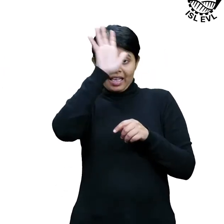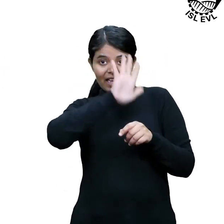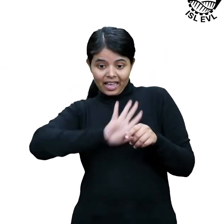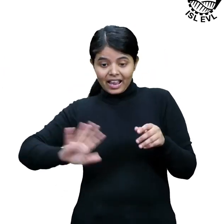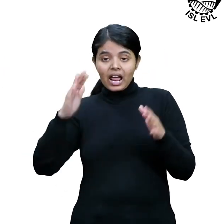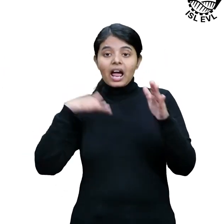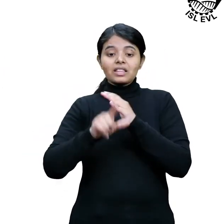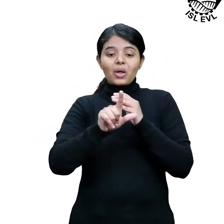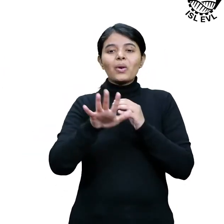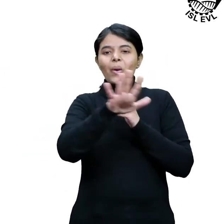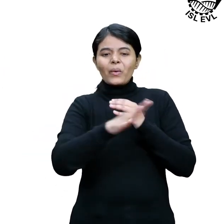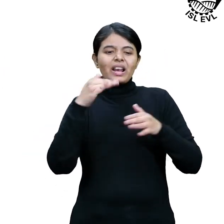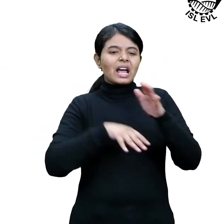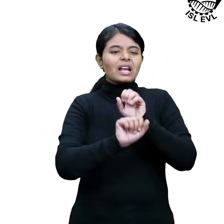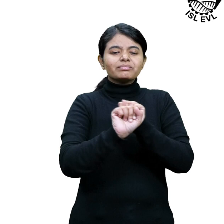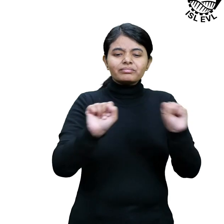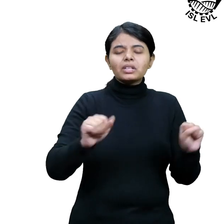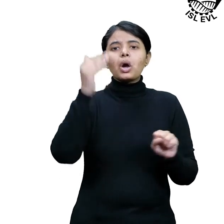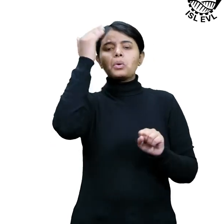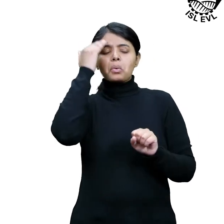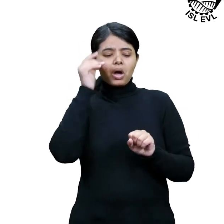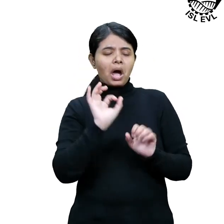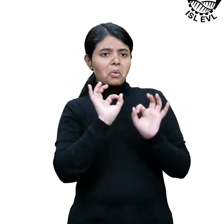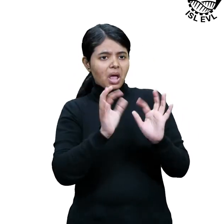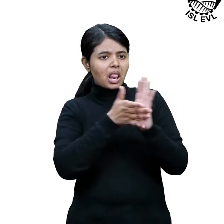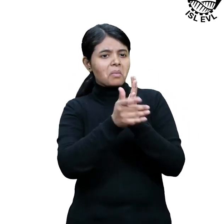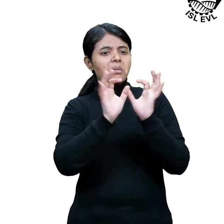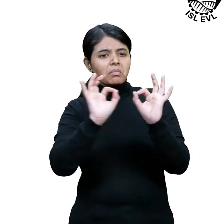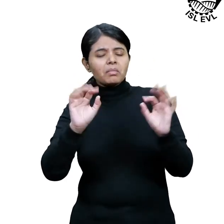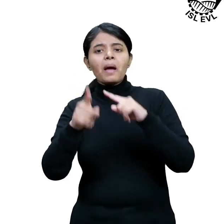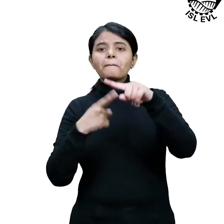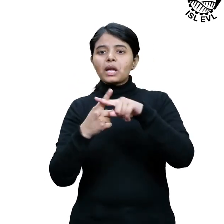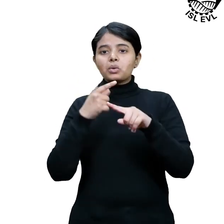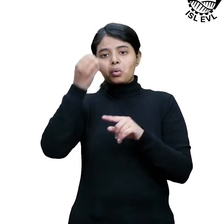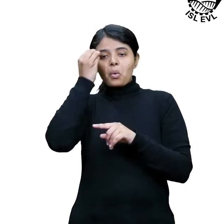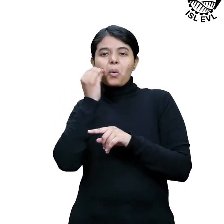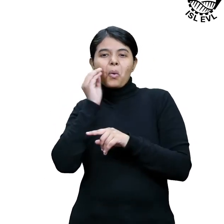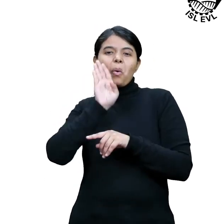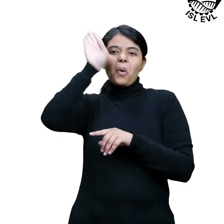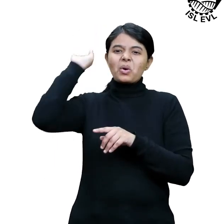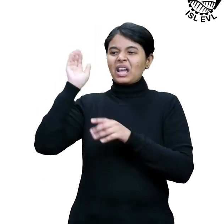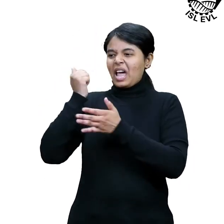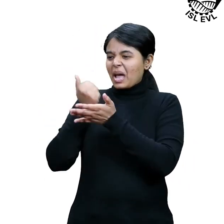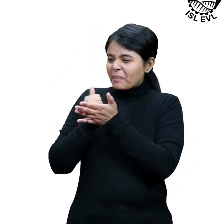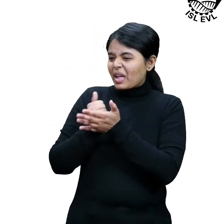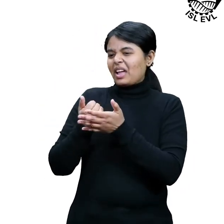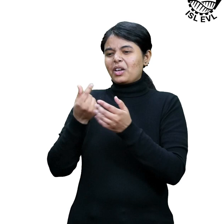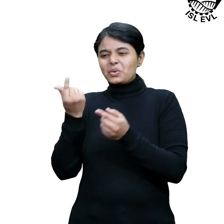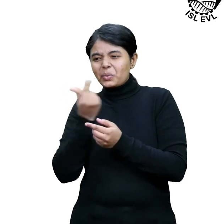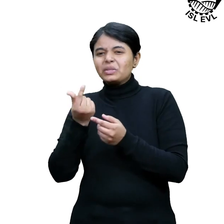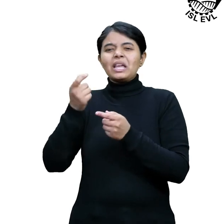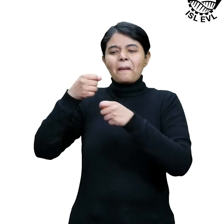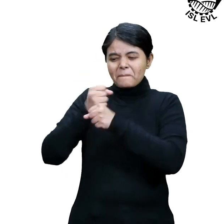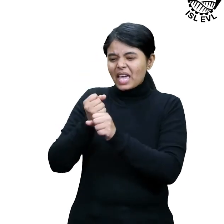recognizes local communities as custodians of biological resources, as well as the traditional knowledge and